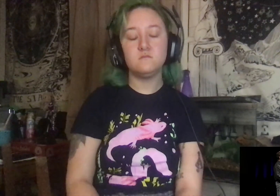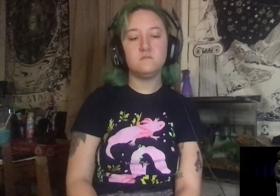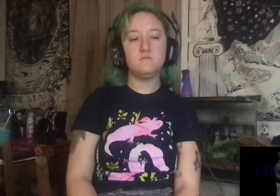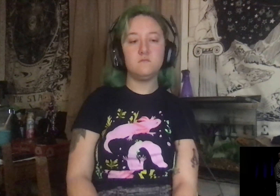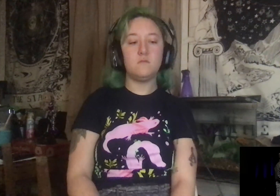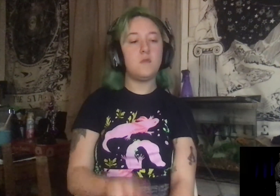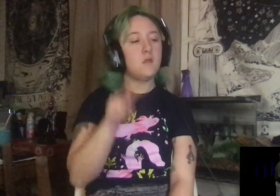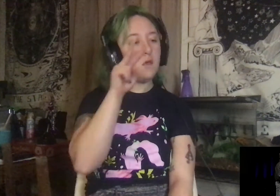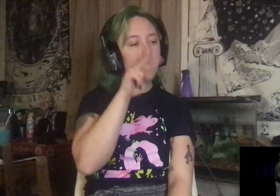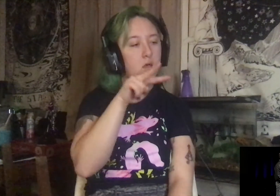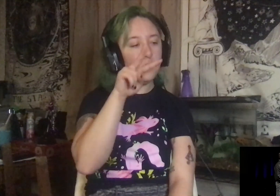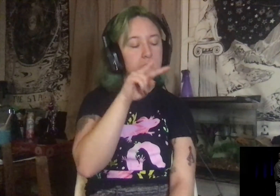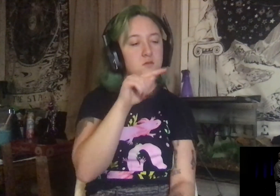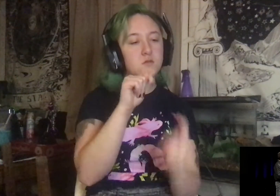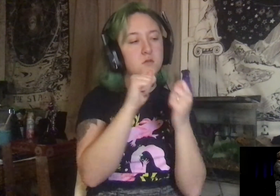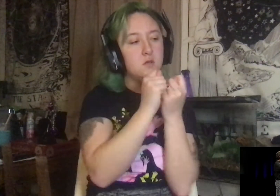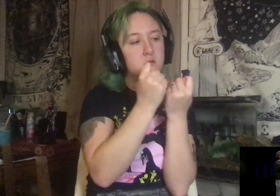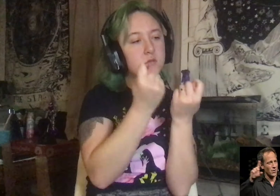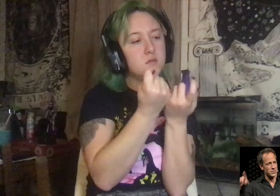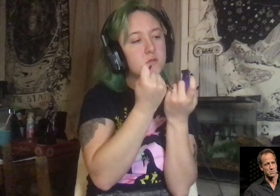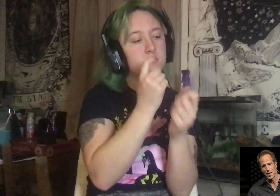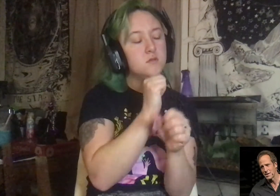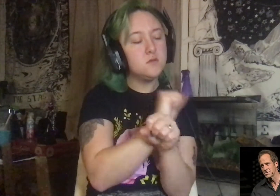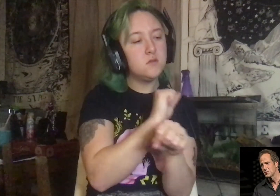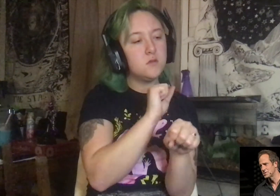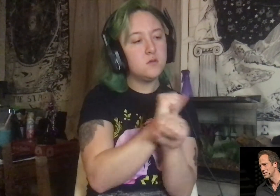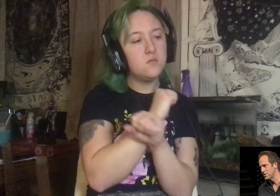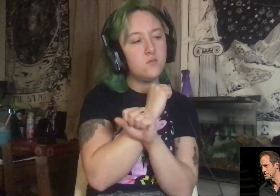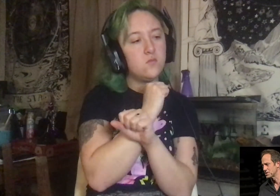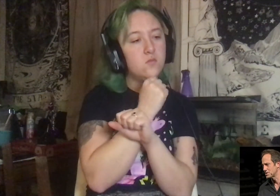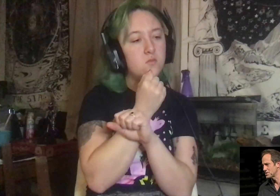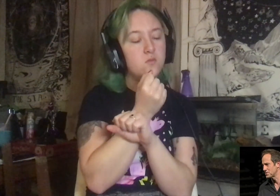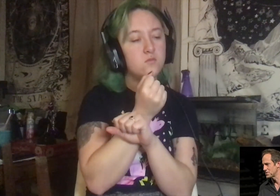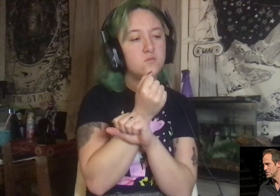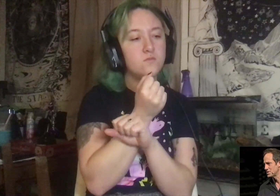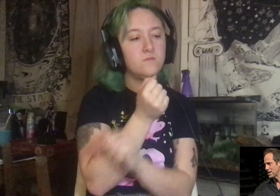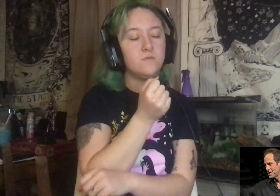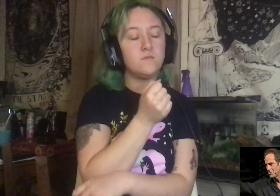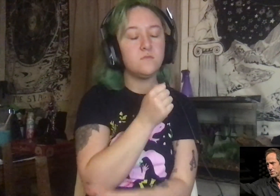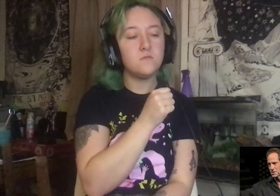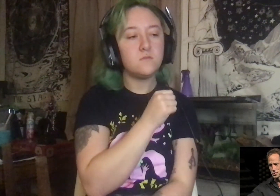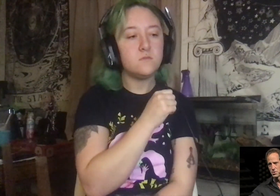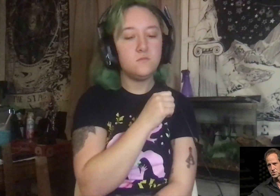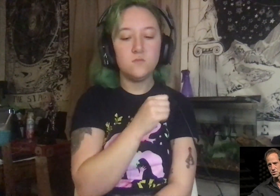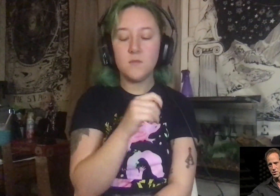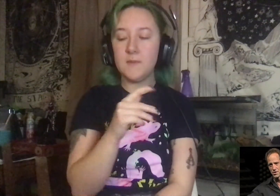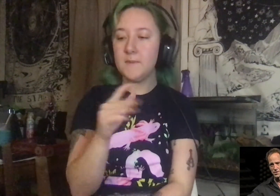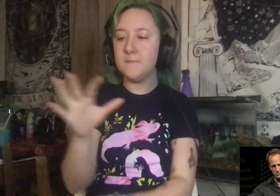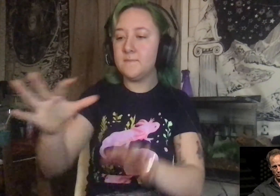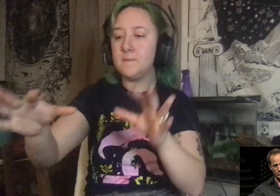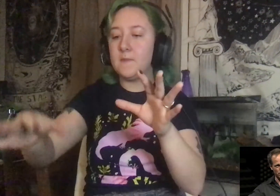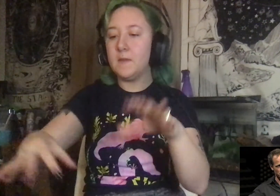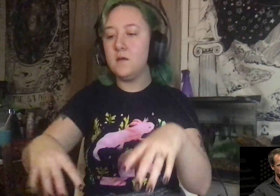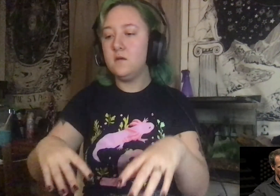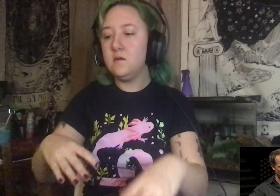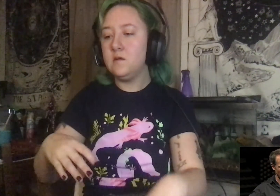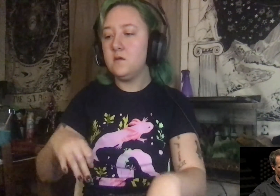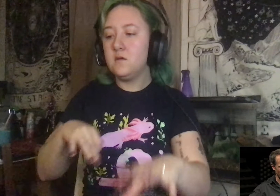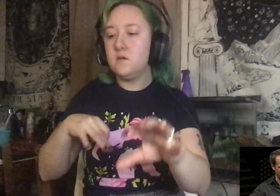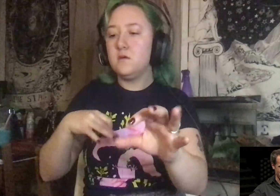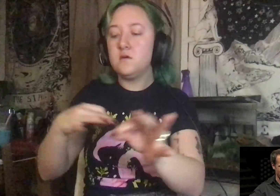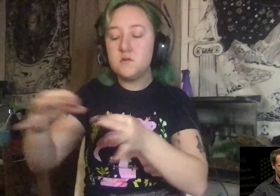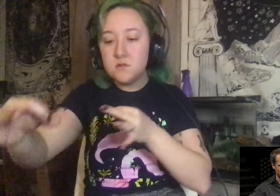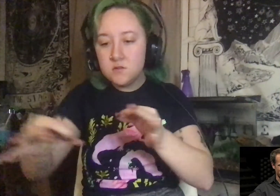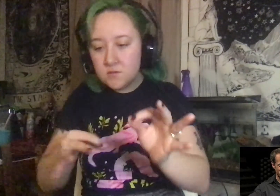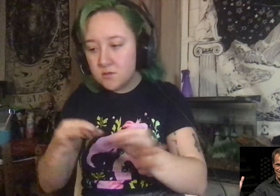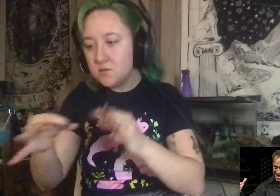to look at teamwork and determination, and basically all those platitudes they call successories that hang with that schmaltzy art in boardrooms around the world